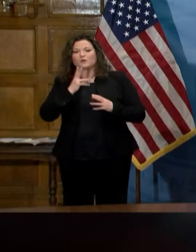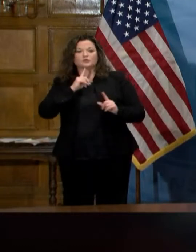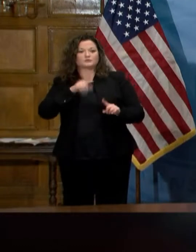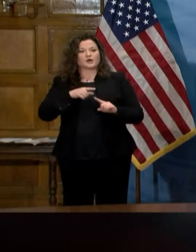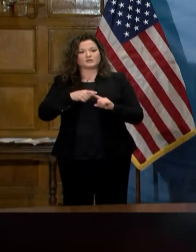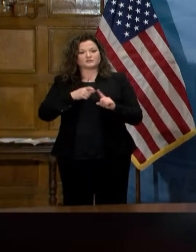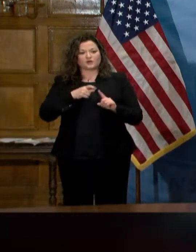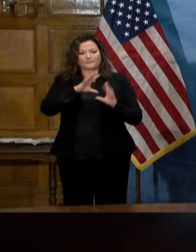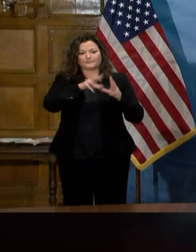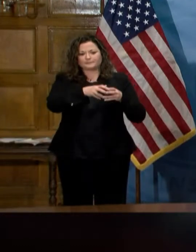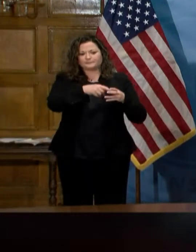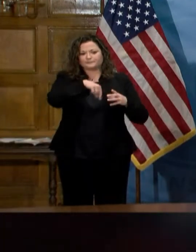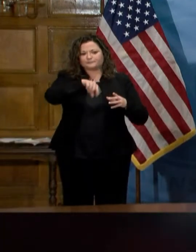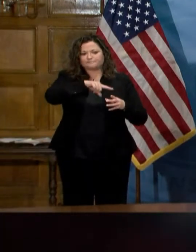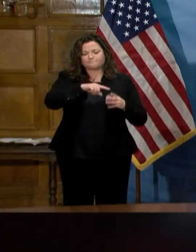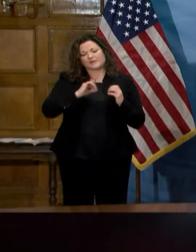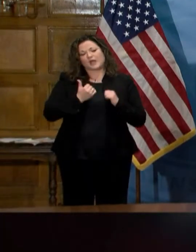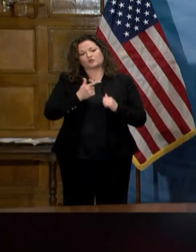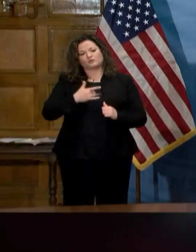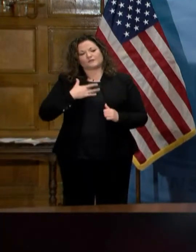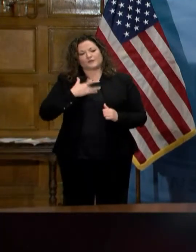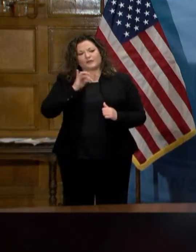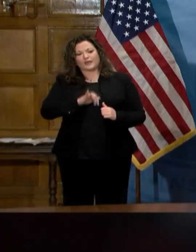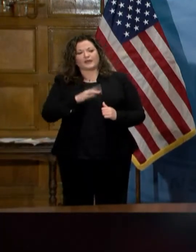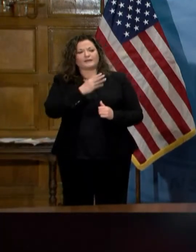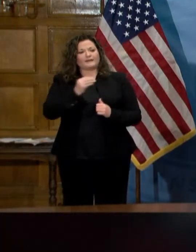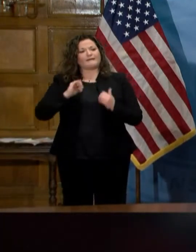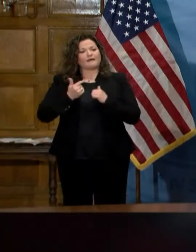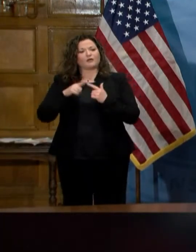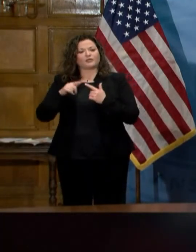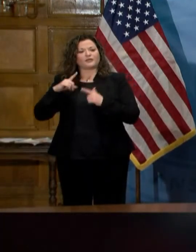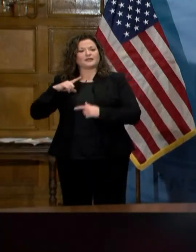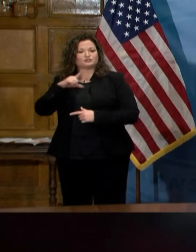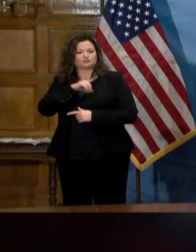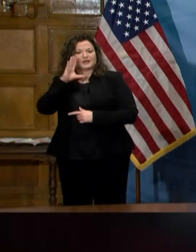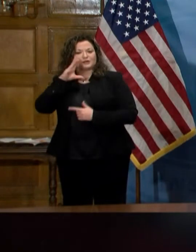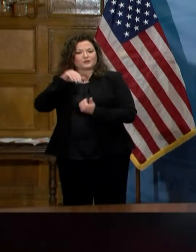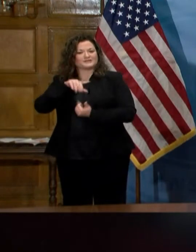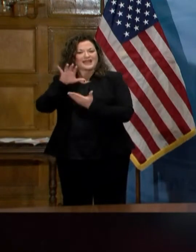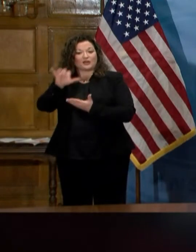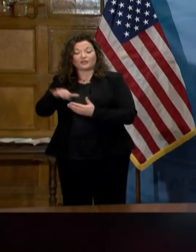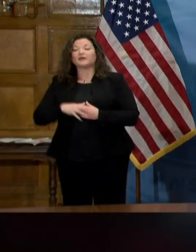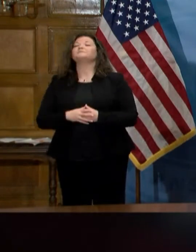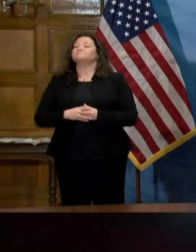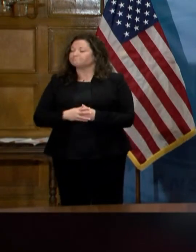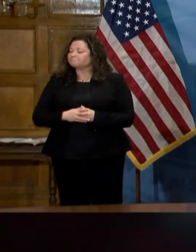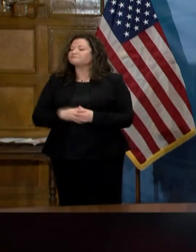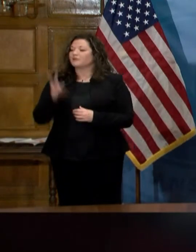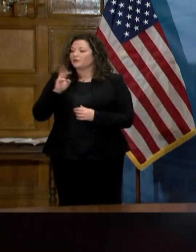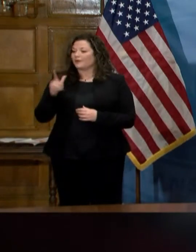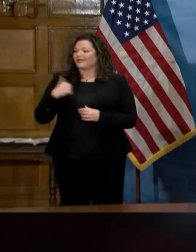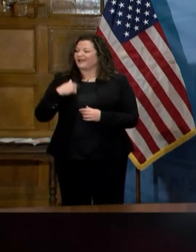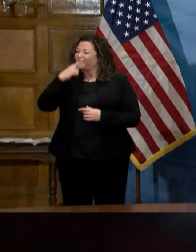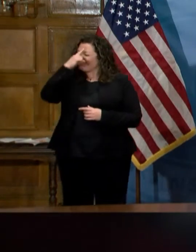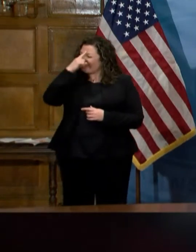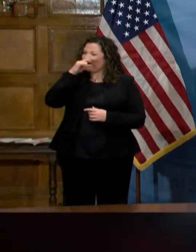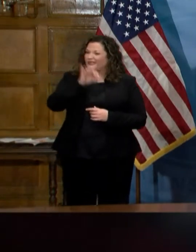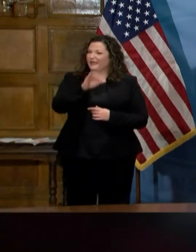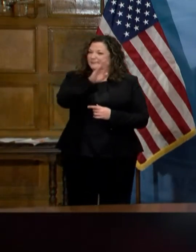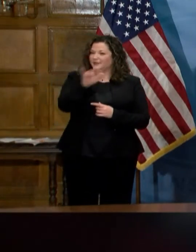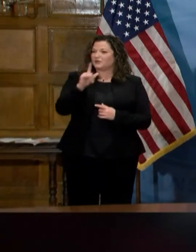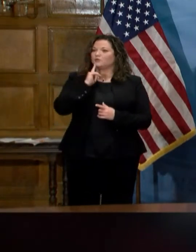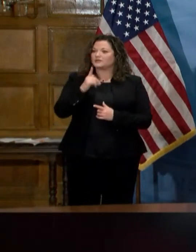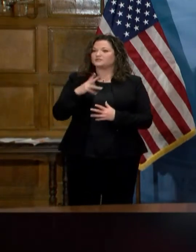that and how the General Assembly will tackle that this year? Well, I thought it was well received